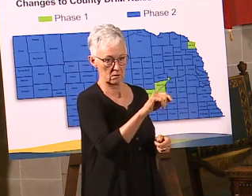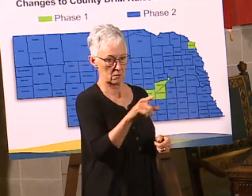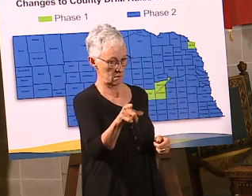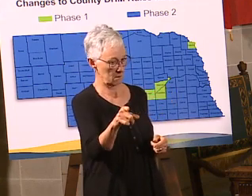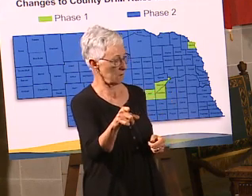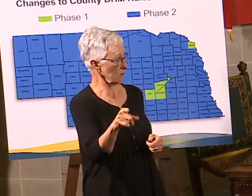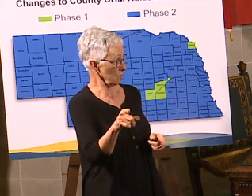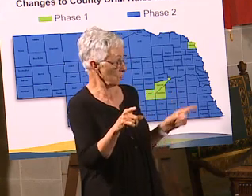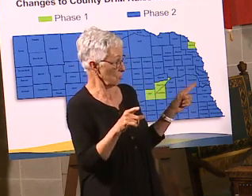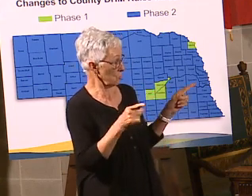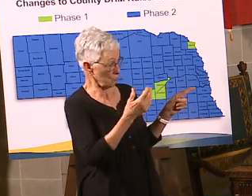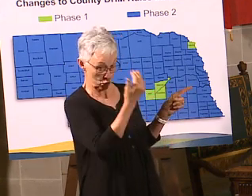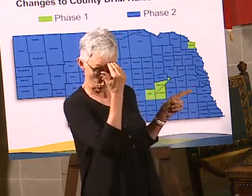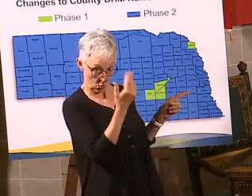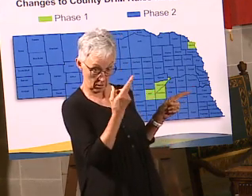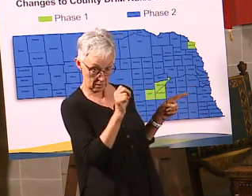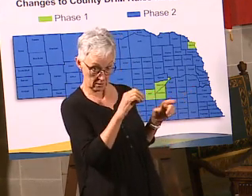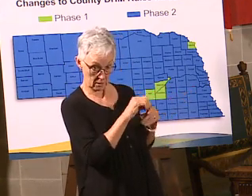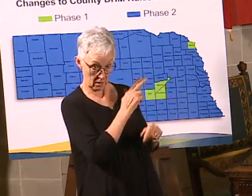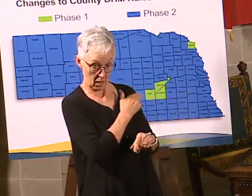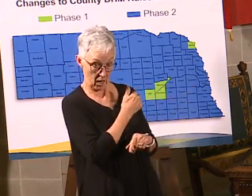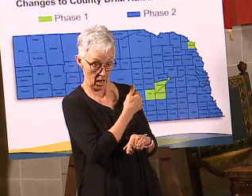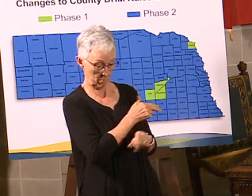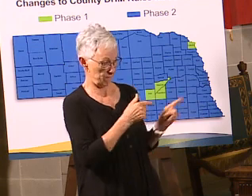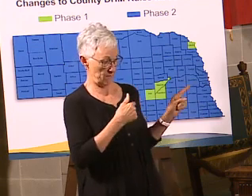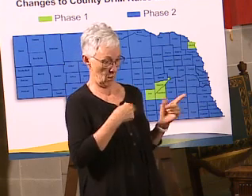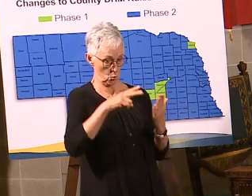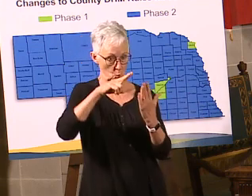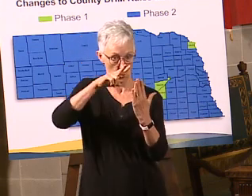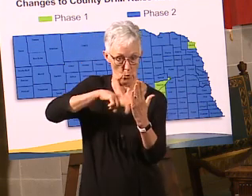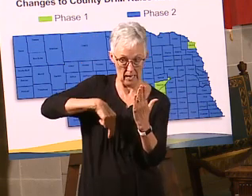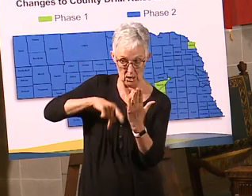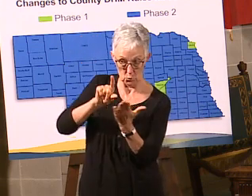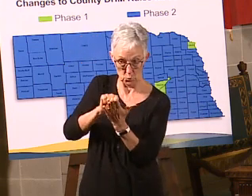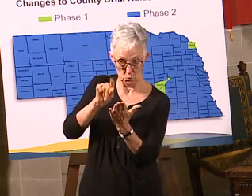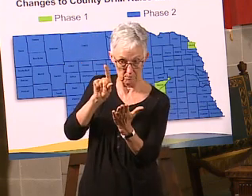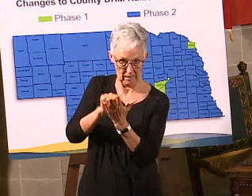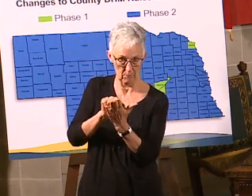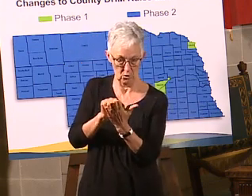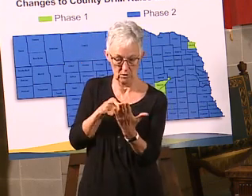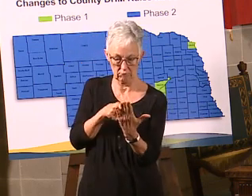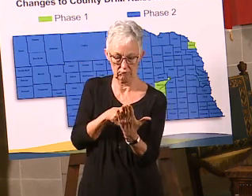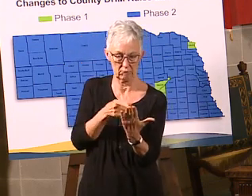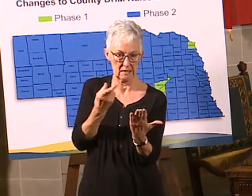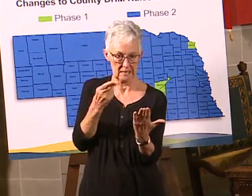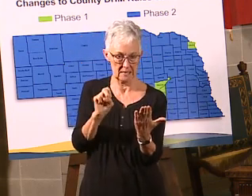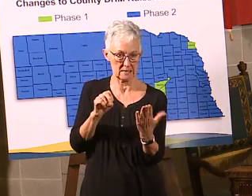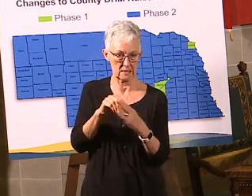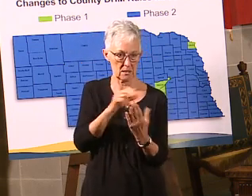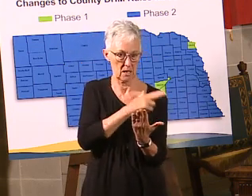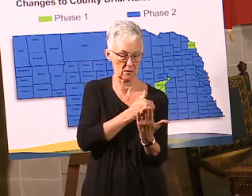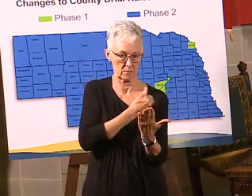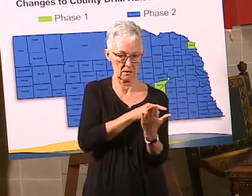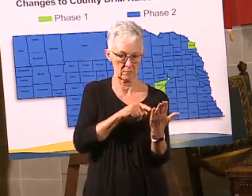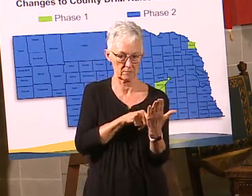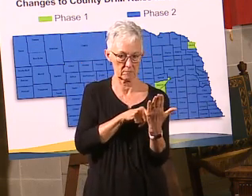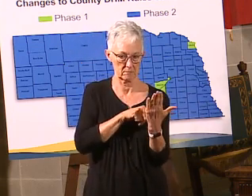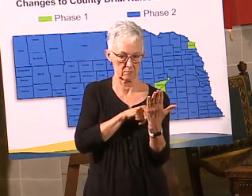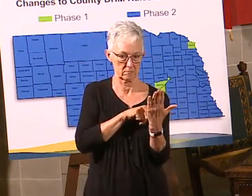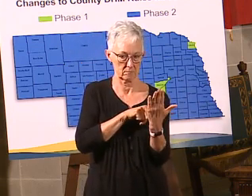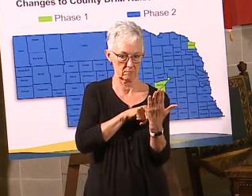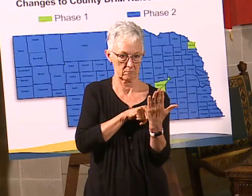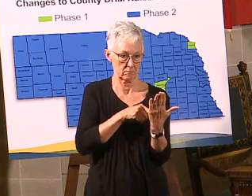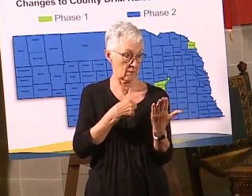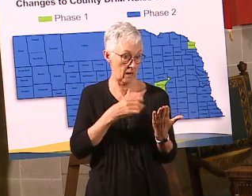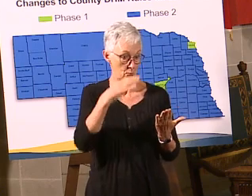hospitalized? I read in the paper today that he was hospitalized. Oh, so the question is, can I confirm he's been hospitalized? I read in the paper today he was hospitalized, so